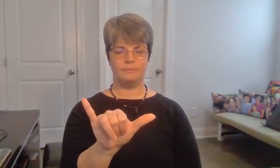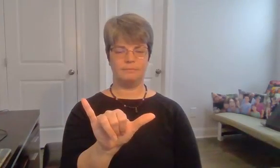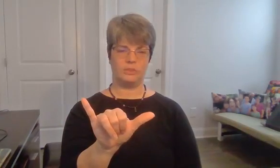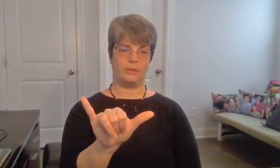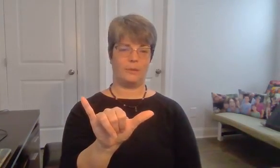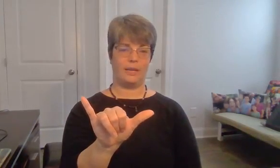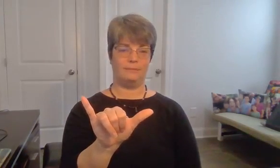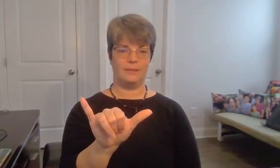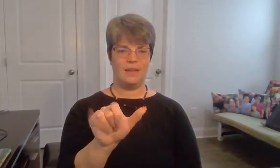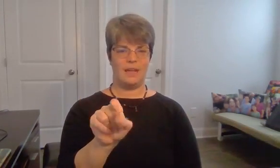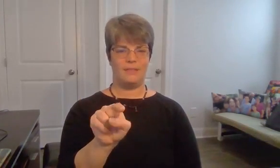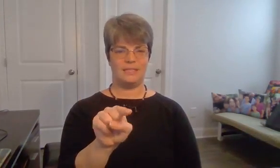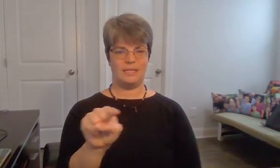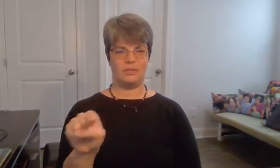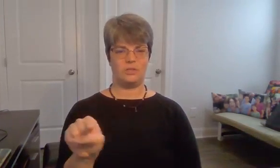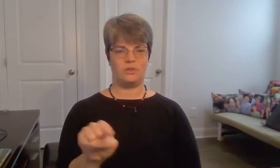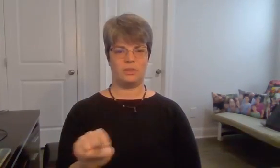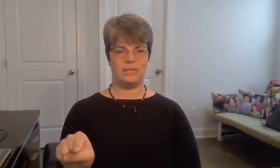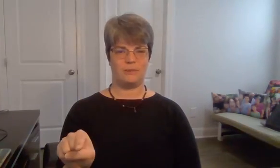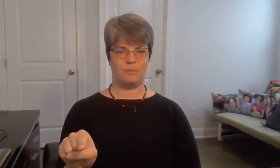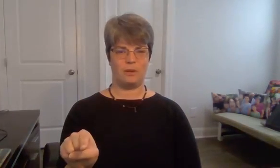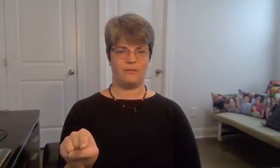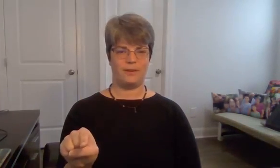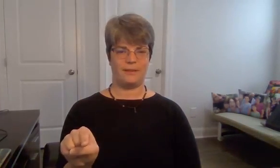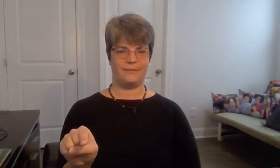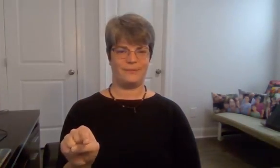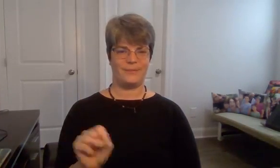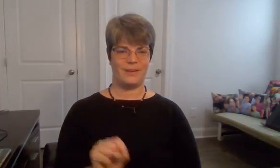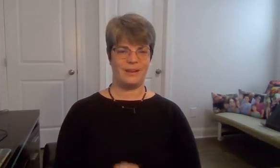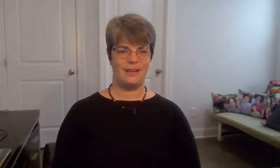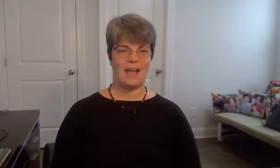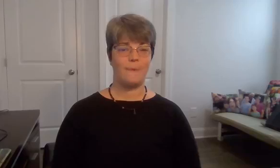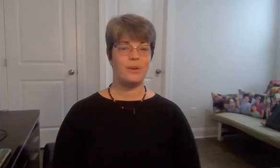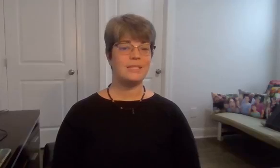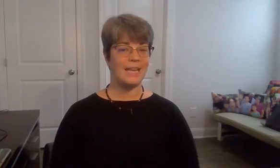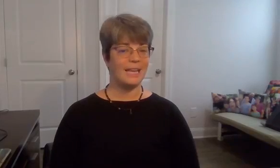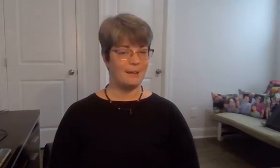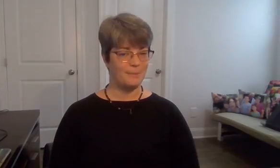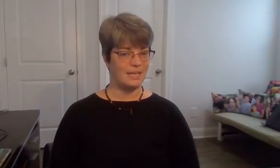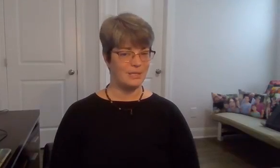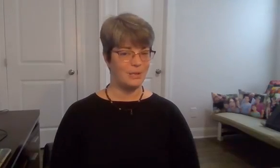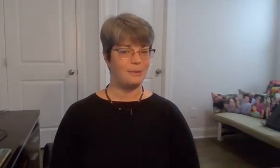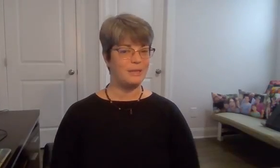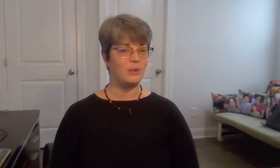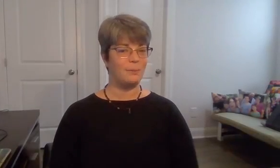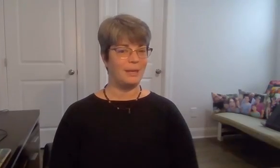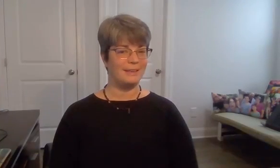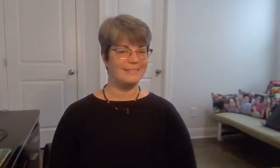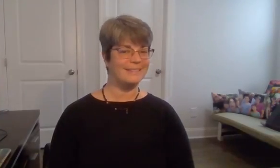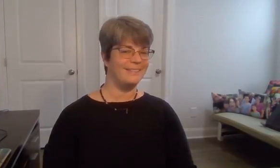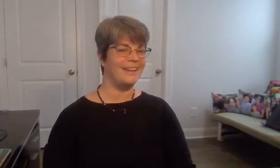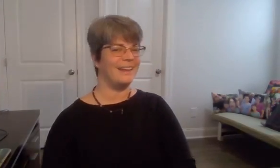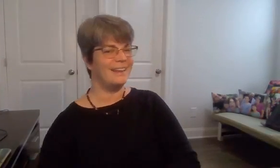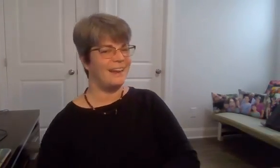Looks like a Y. And then Z, just draw Z with your pointer finger. All right? I'm going to sing it. I'm going to sing it slow. Please join me if you can. All right,